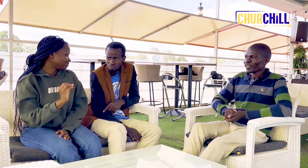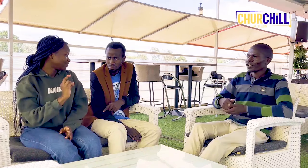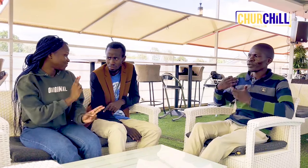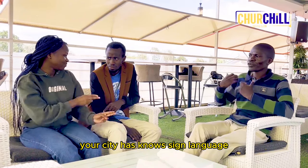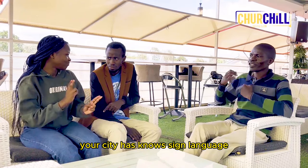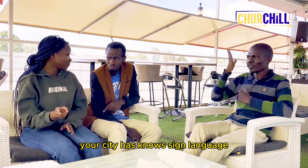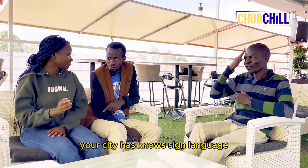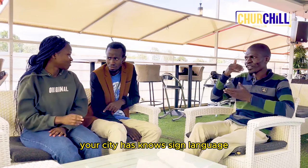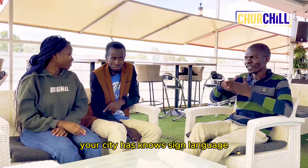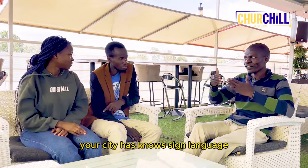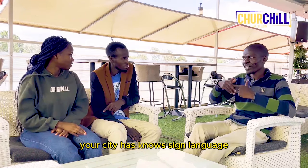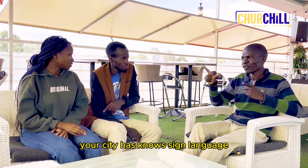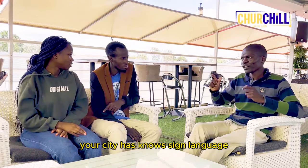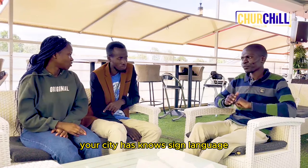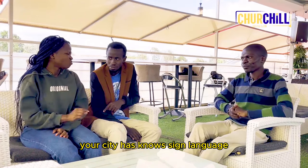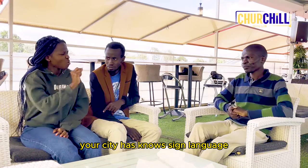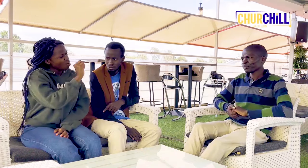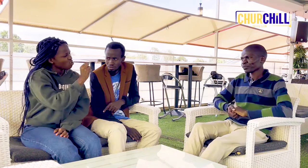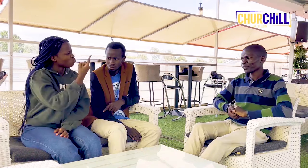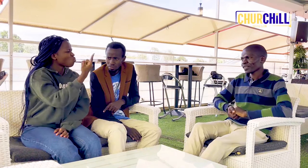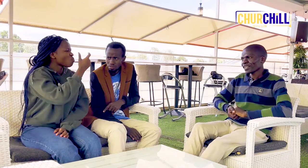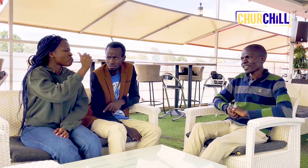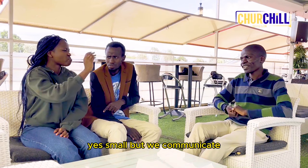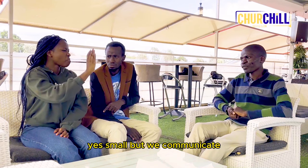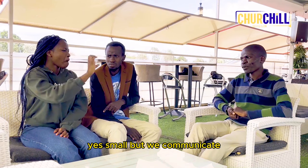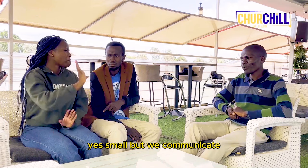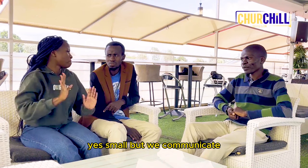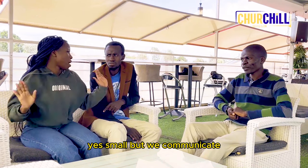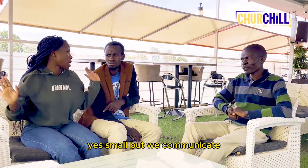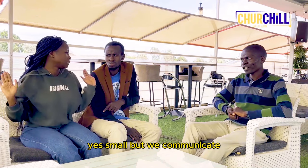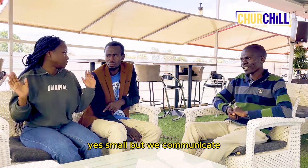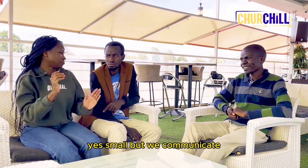Your suit has no sign language. Yes, small, but we communicate.